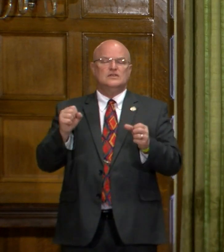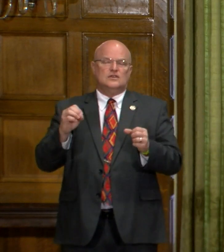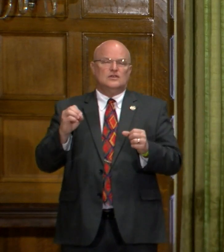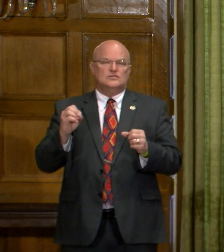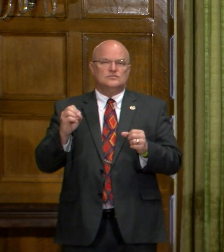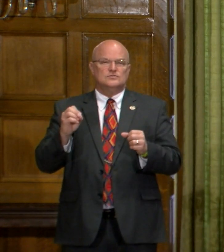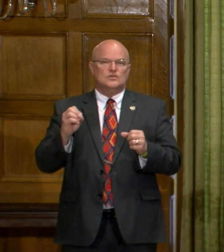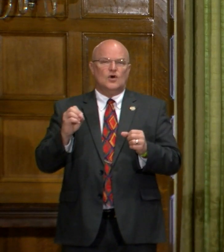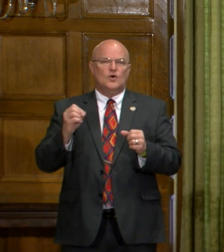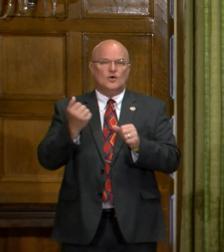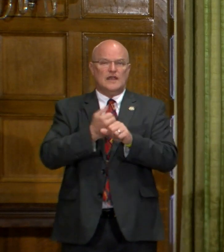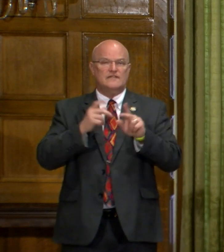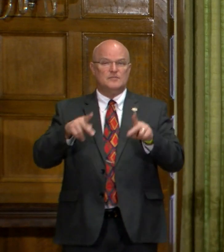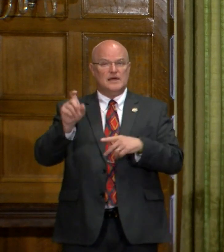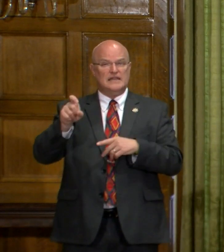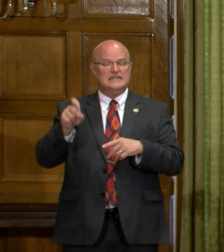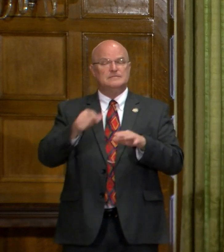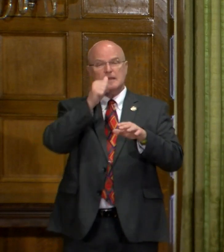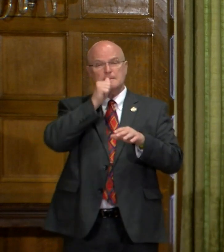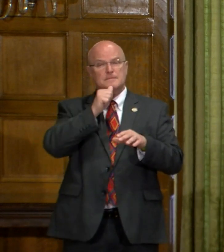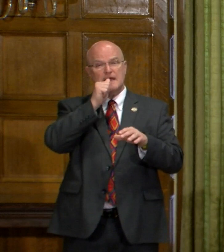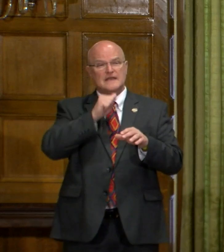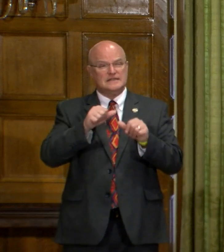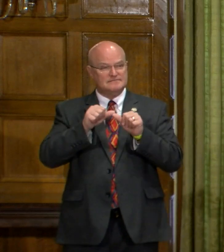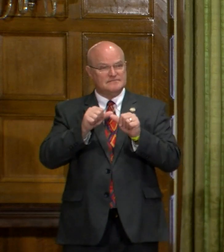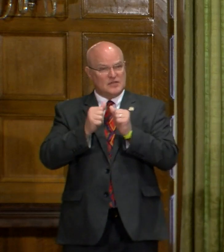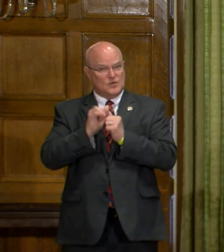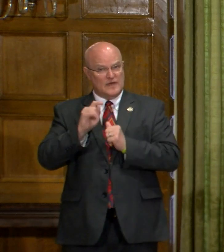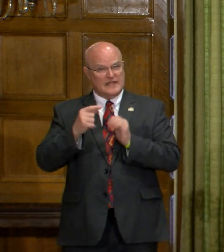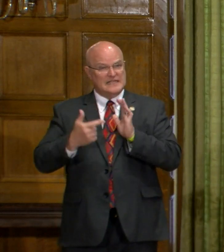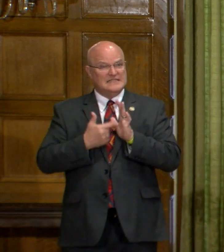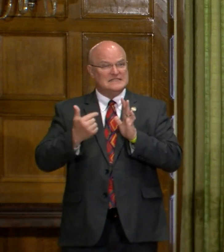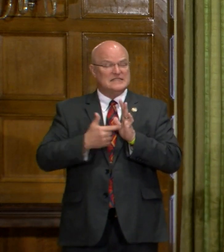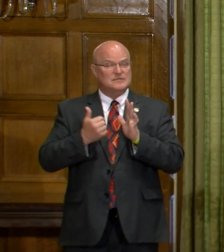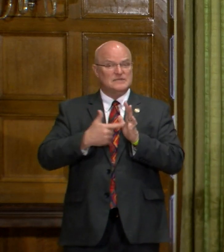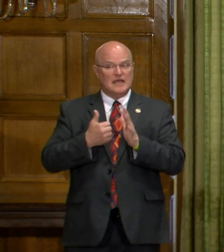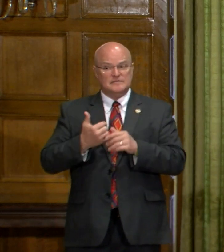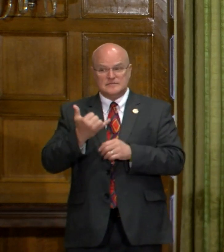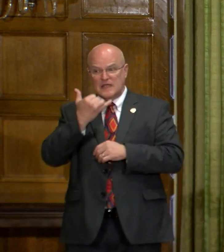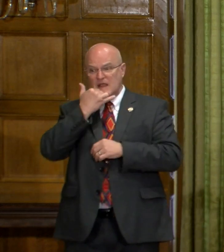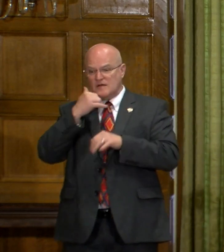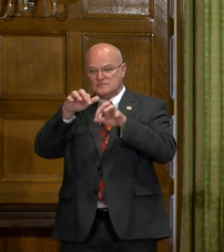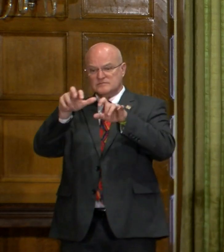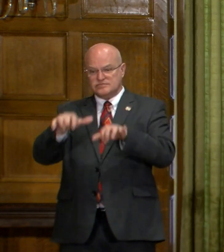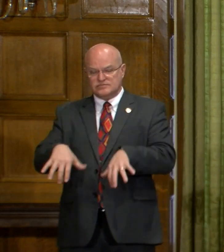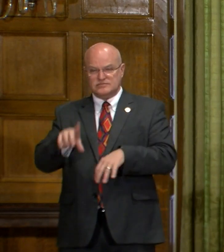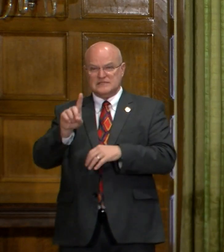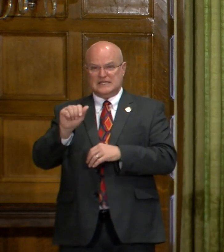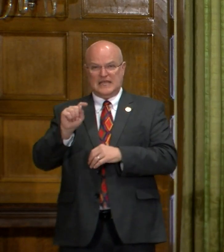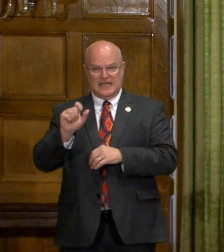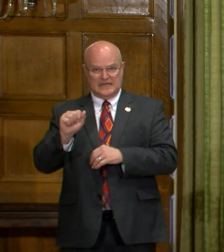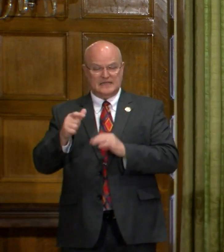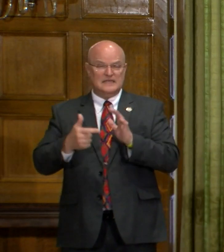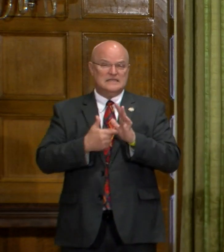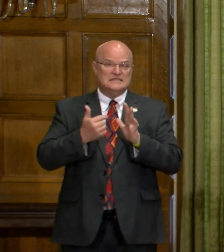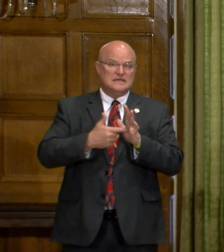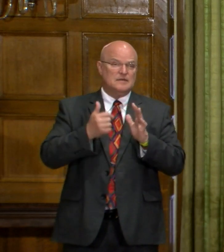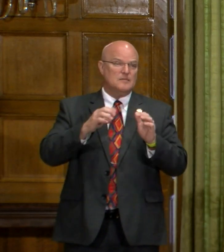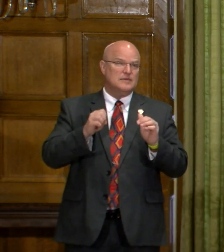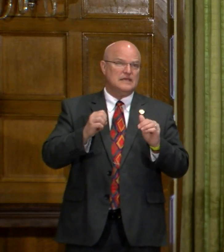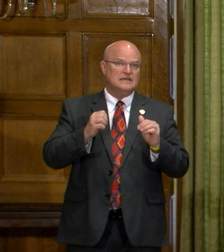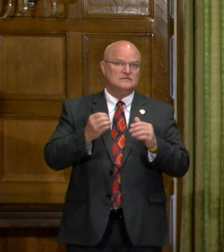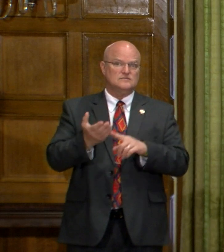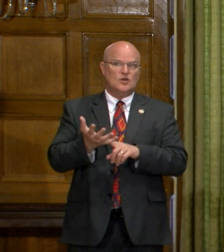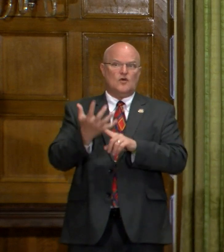so everyone needs to be patient, to stick with it. Sometimes there's an error in inputting the data. Sometimes there can be